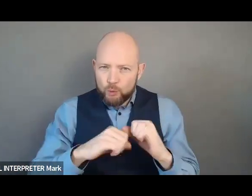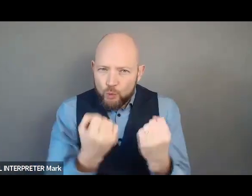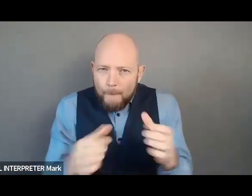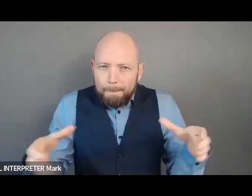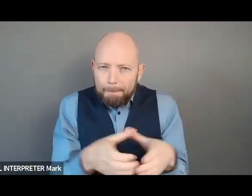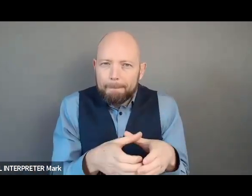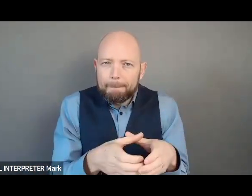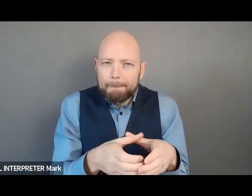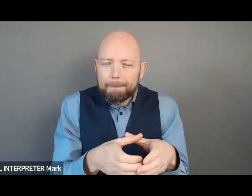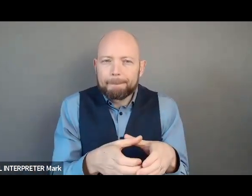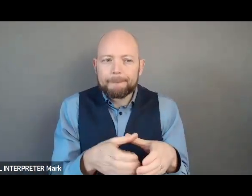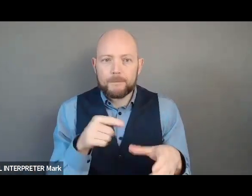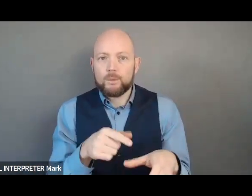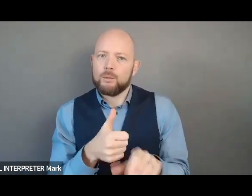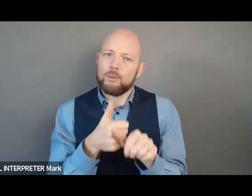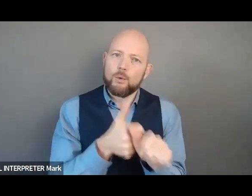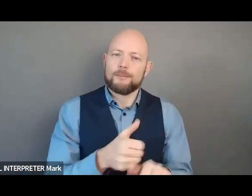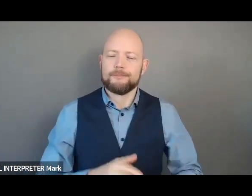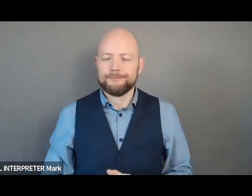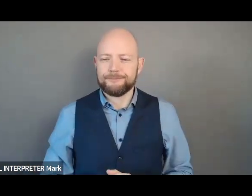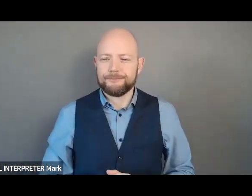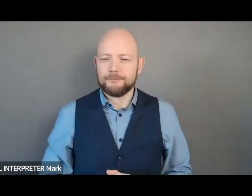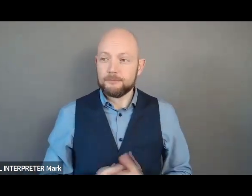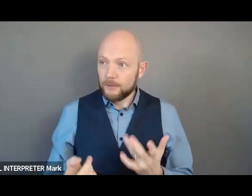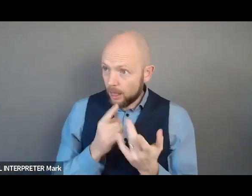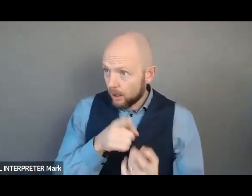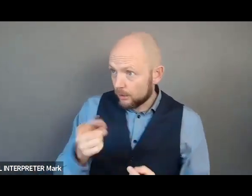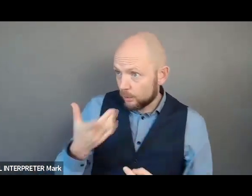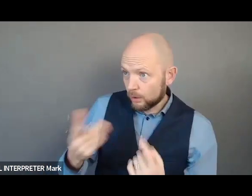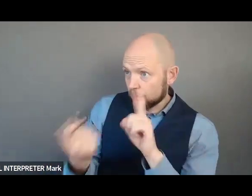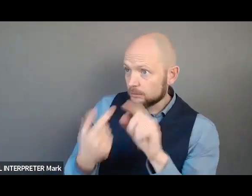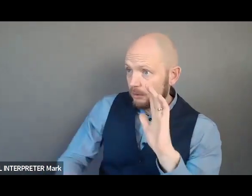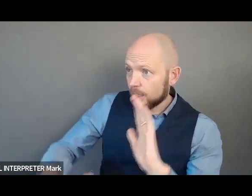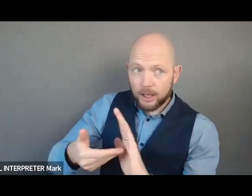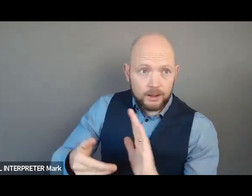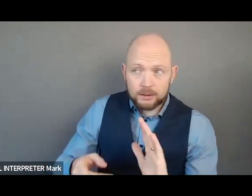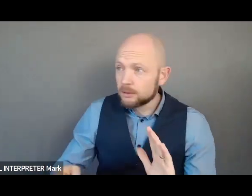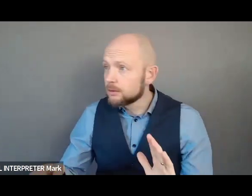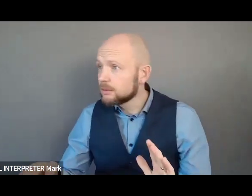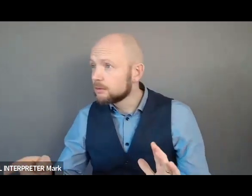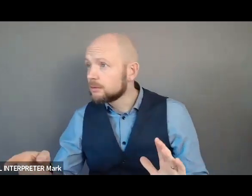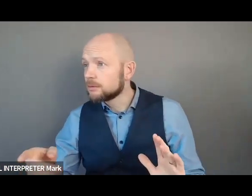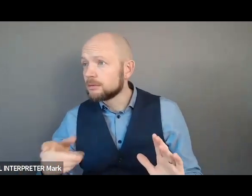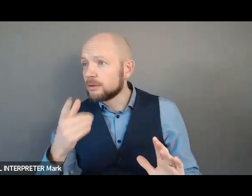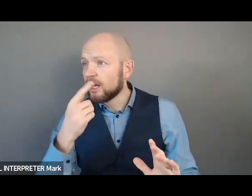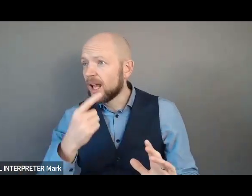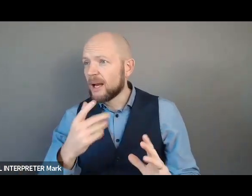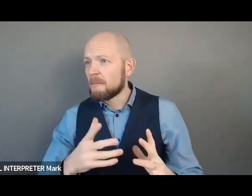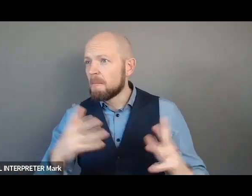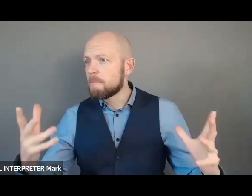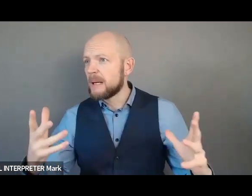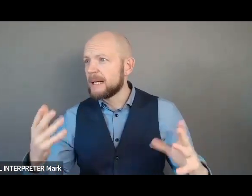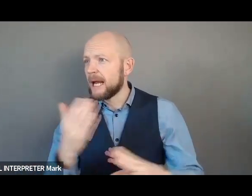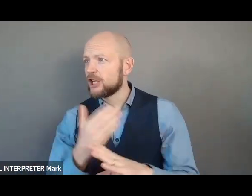Anybody else from the panel want to try that question? The most impactful action employers could take